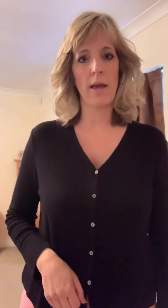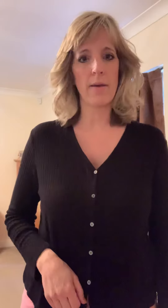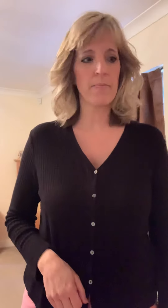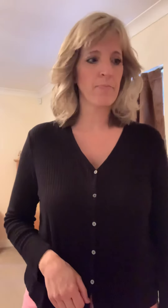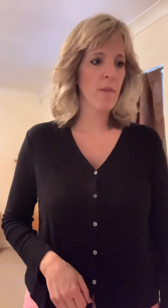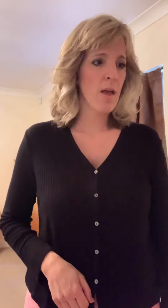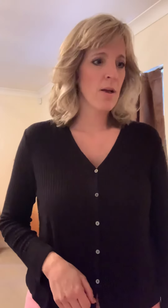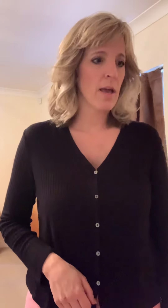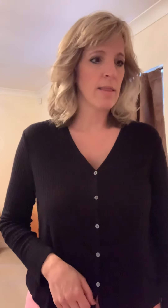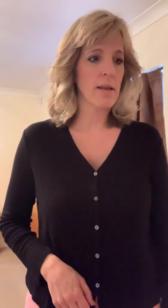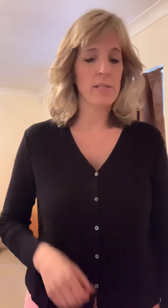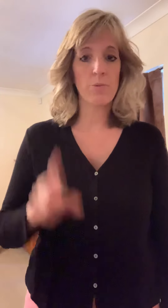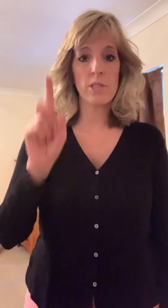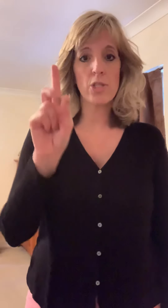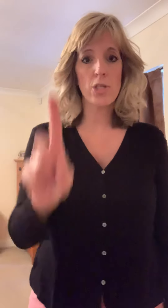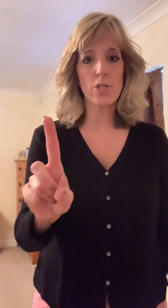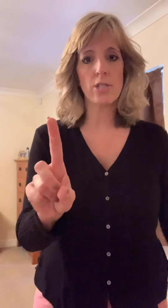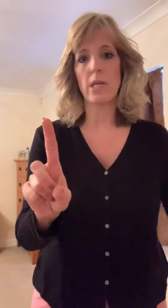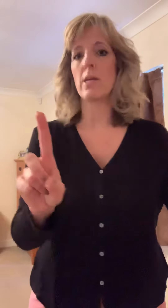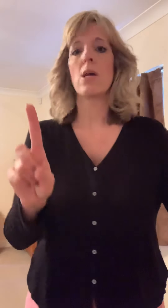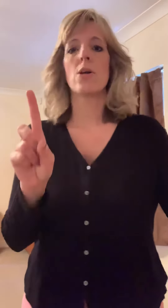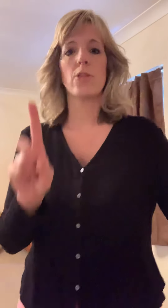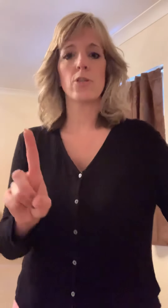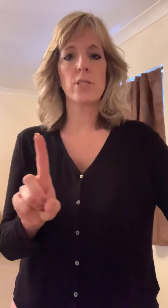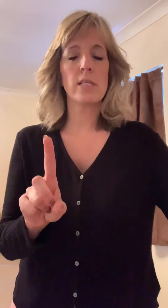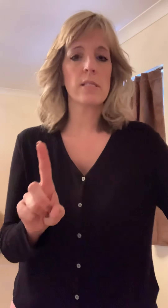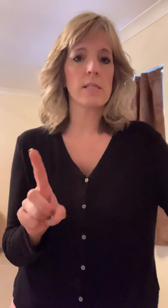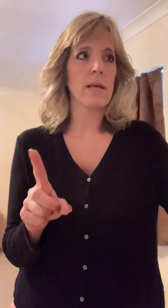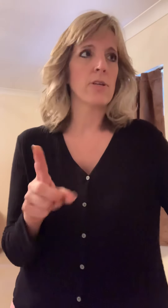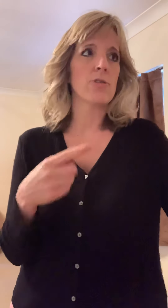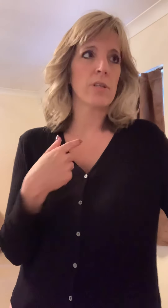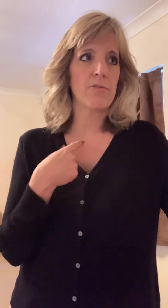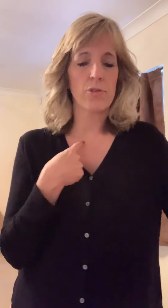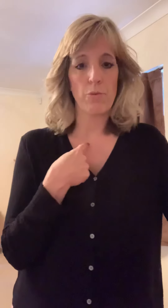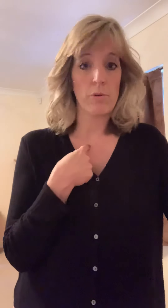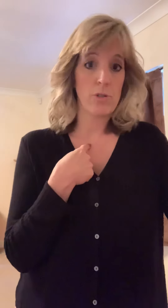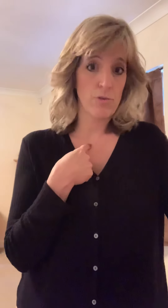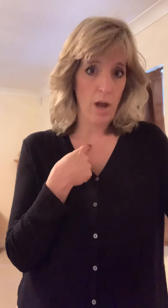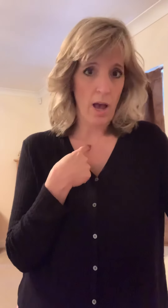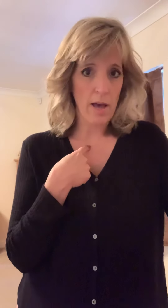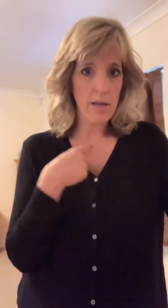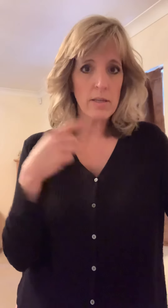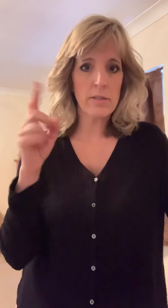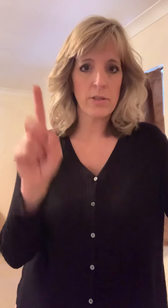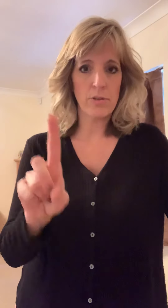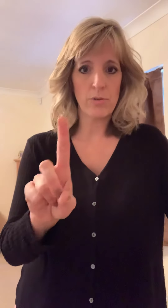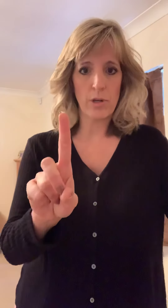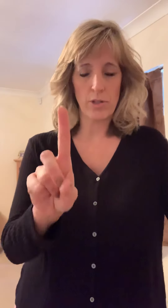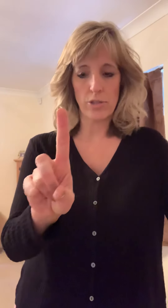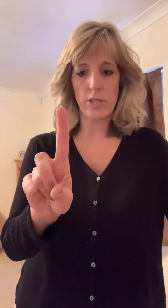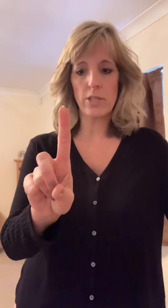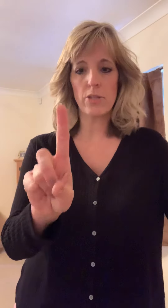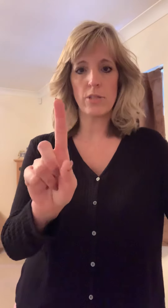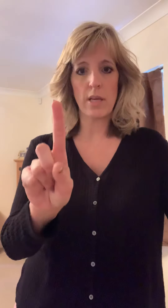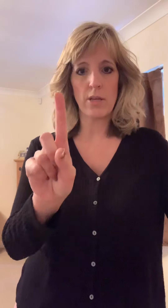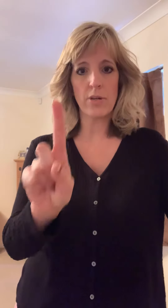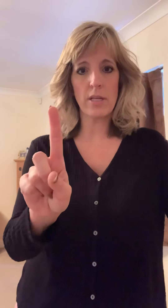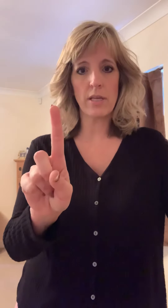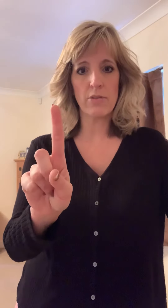Okay. Okay, the next one is thirsty. Thirsty is like usually if your throat is dry, you are thirsty. So you take your index finger,